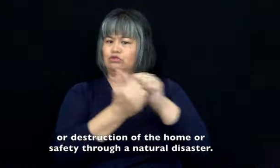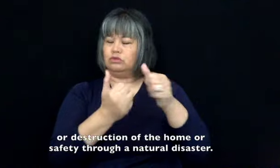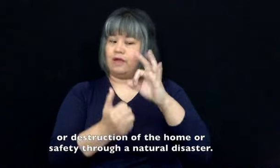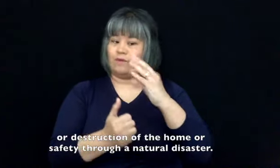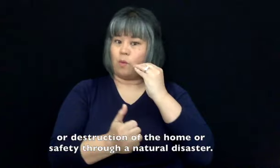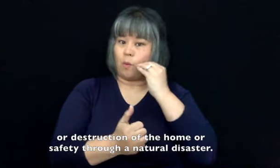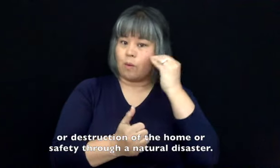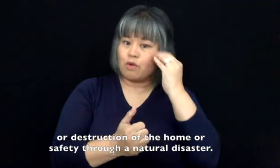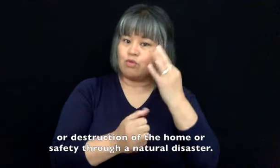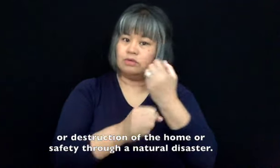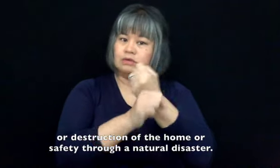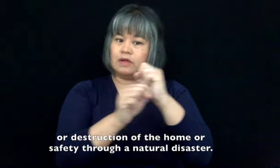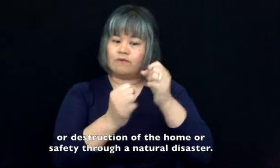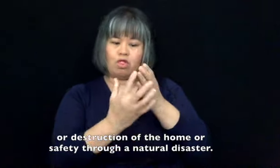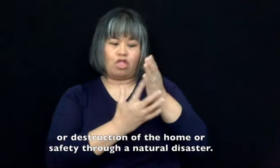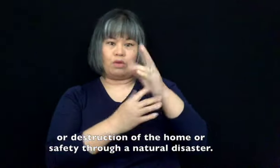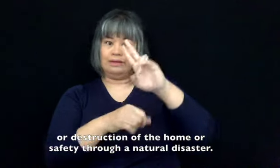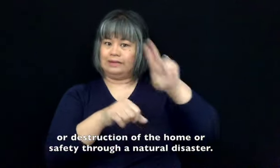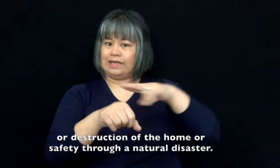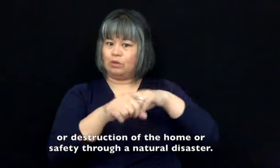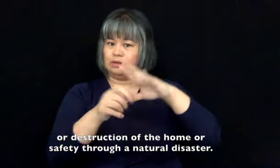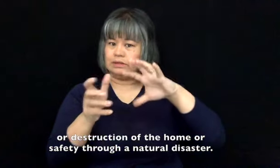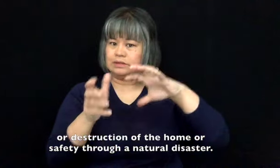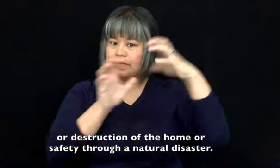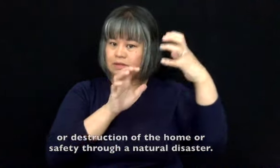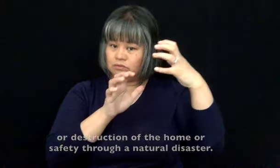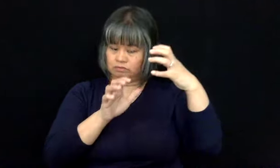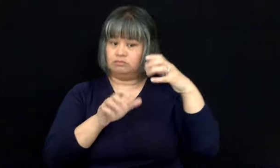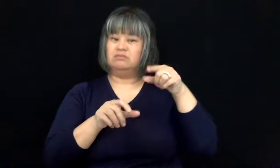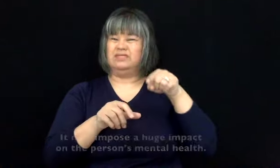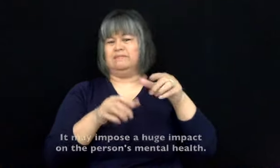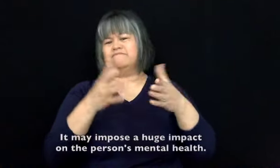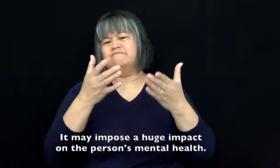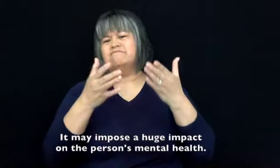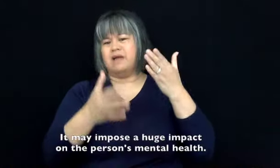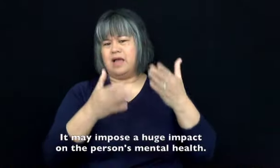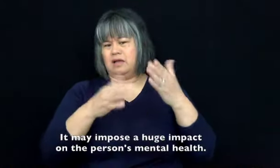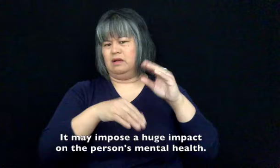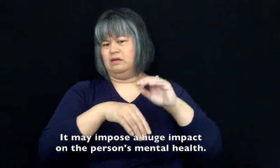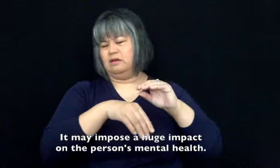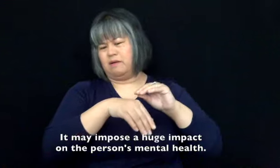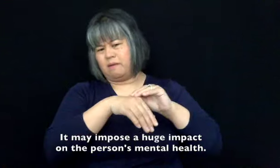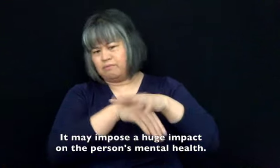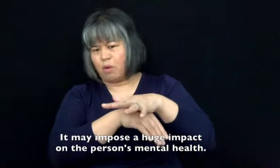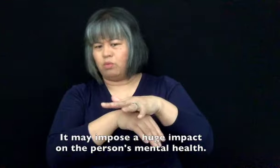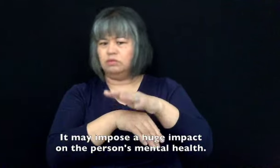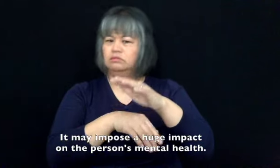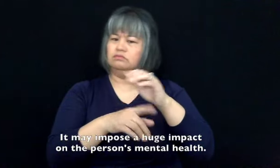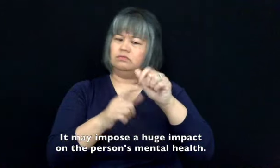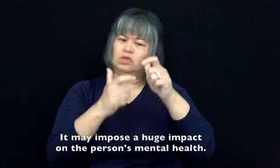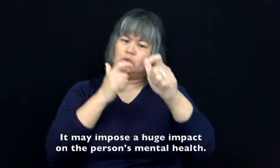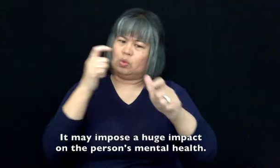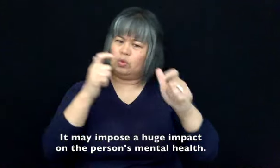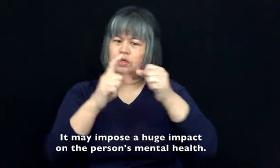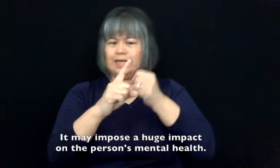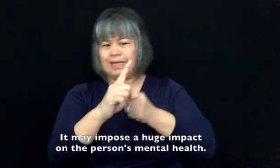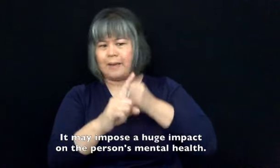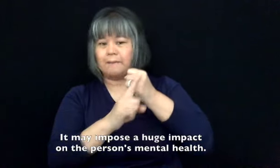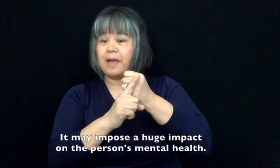or destruction of a home or safety through a natural disaster. It may impose a huge impact on the